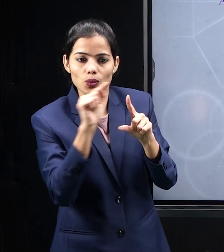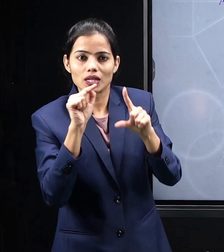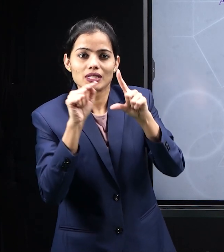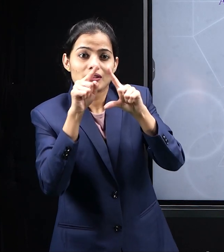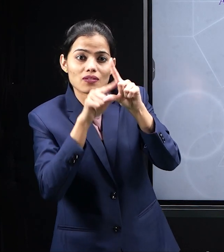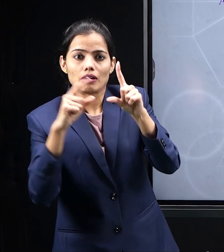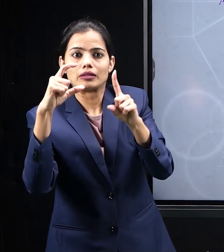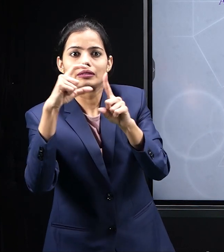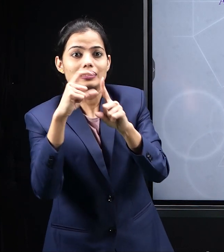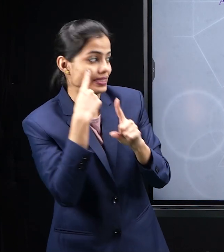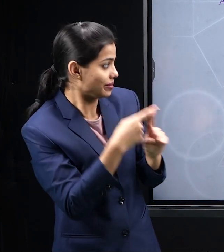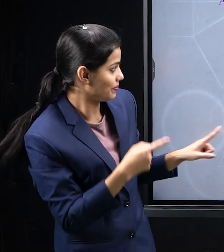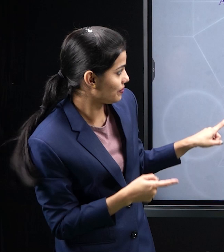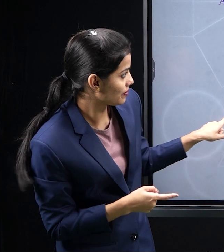equal to angle D.